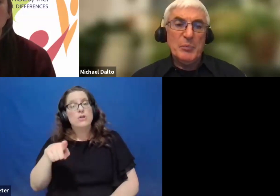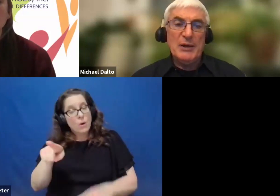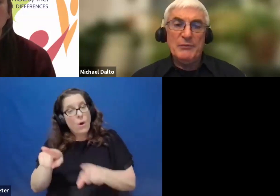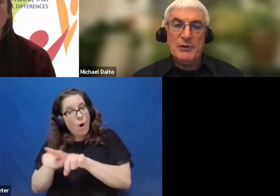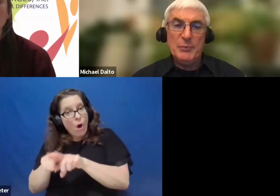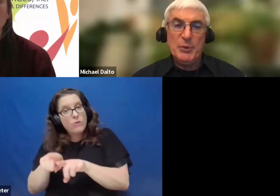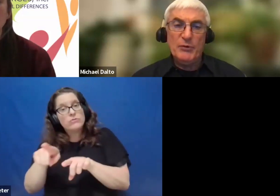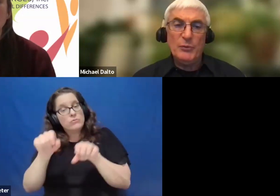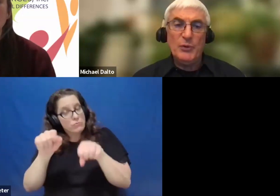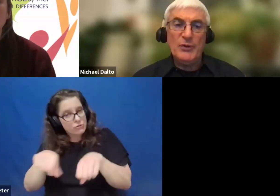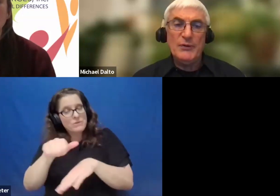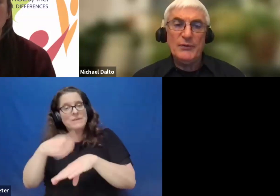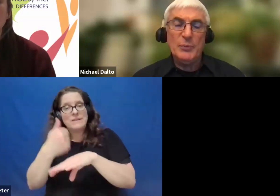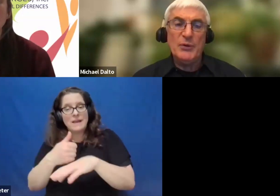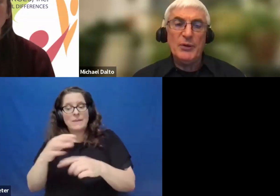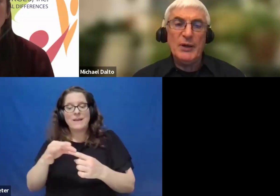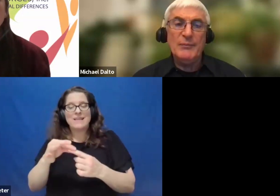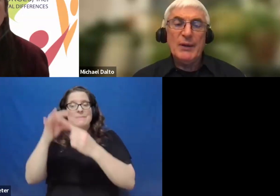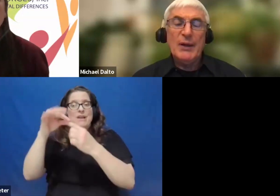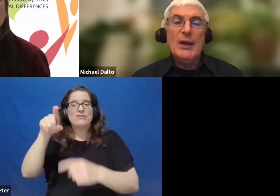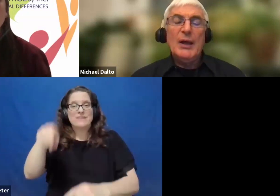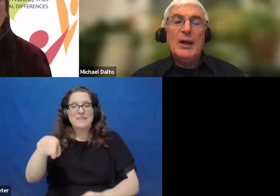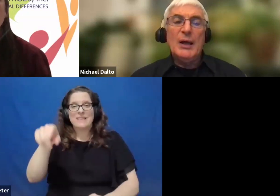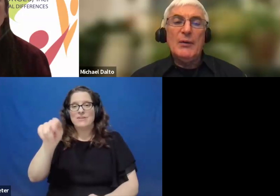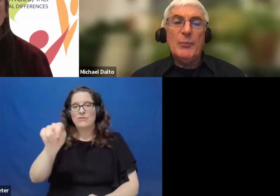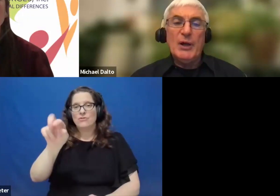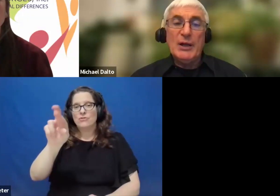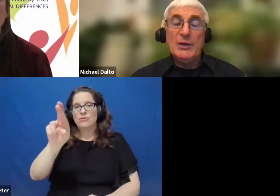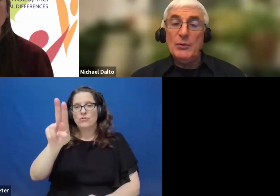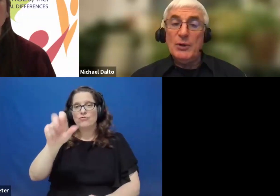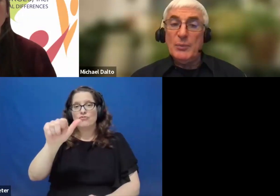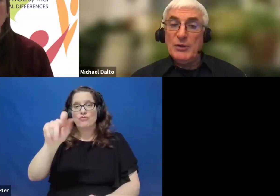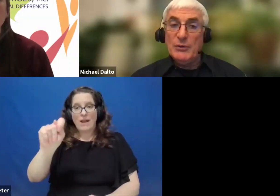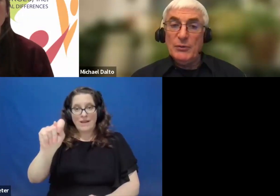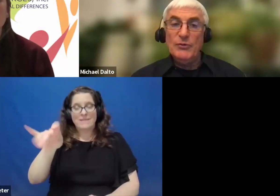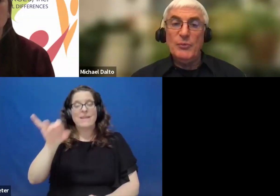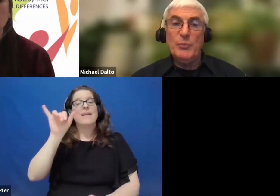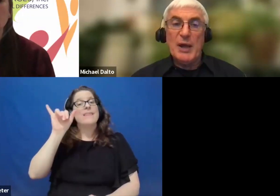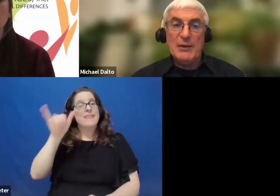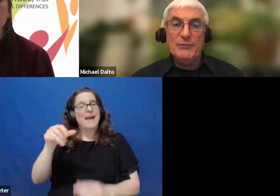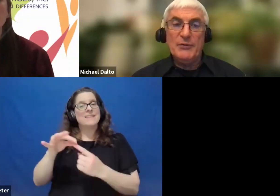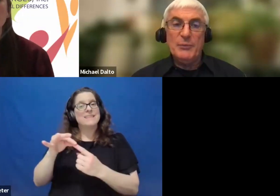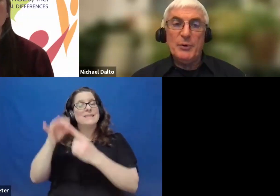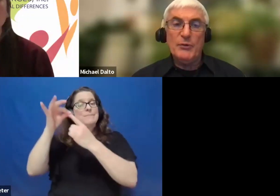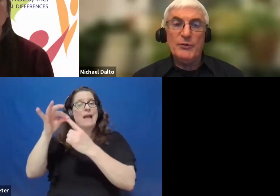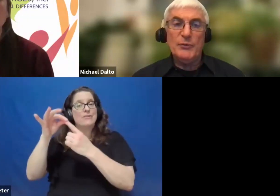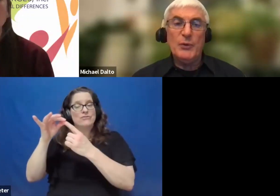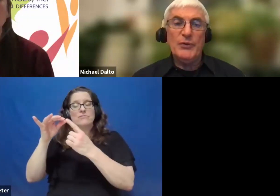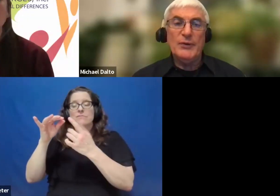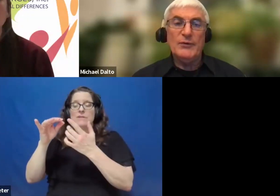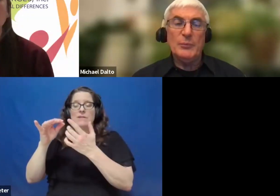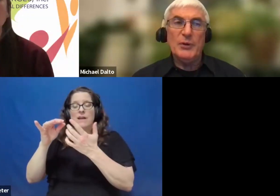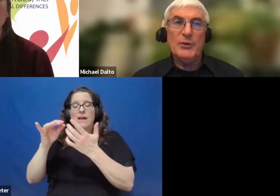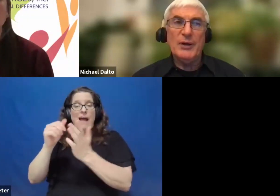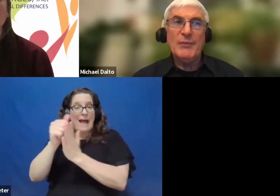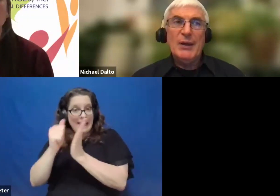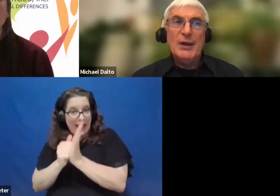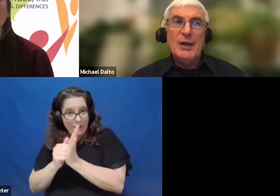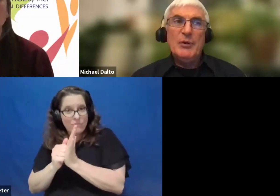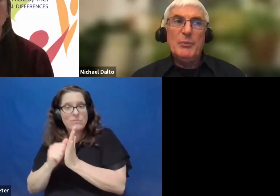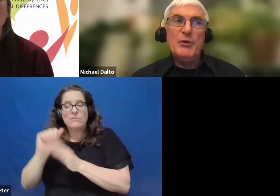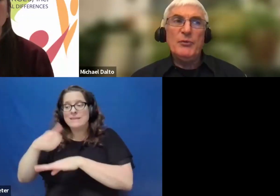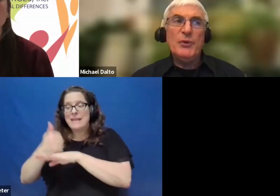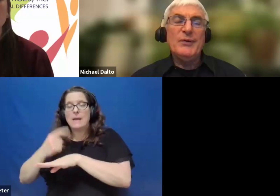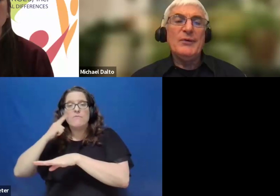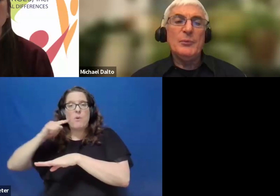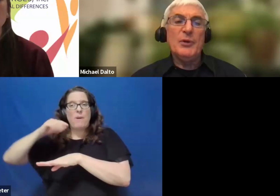to benefit a person with a disability. The money can only be used to benefit the person with a disability,